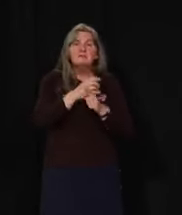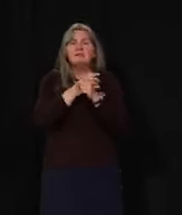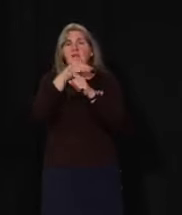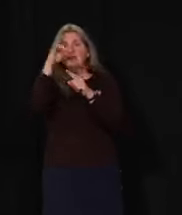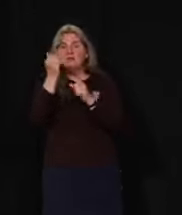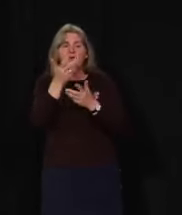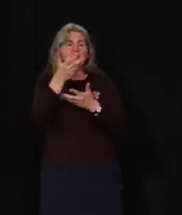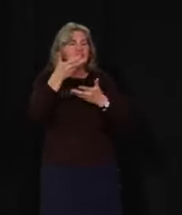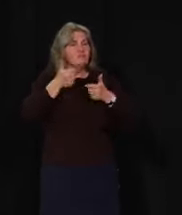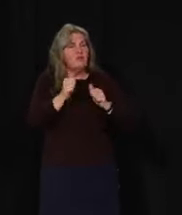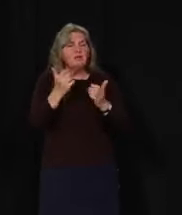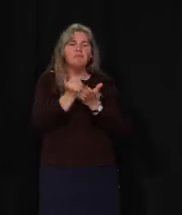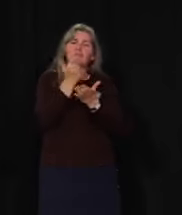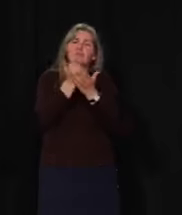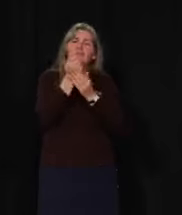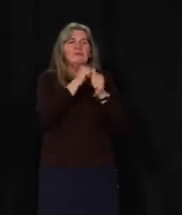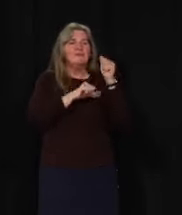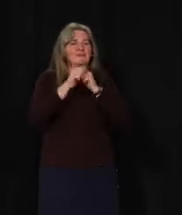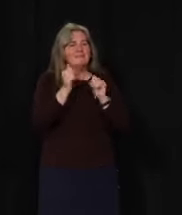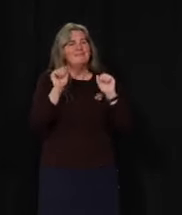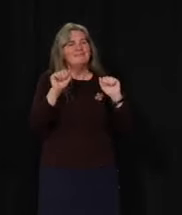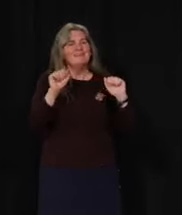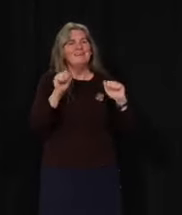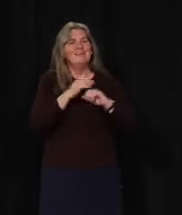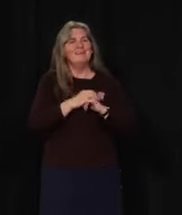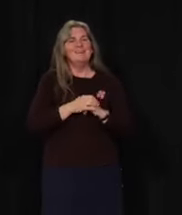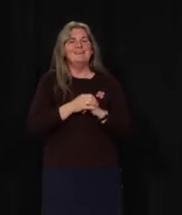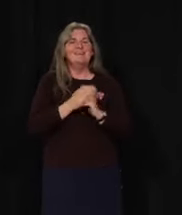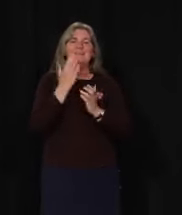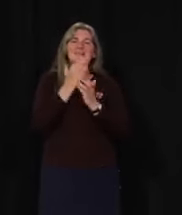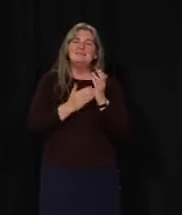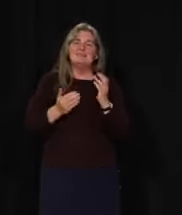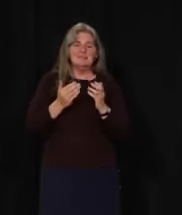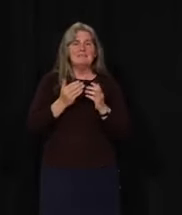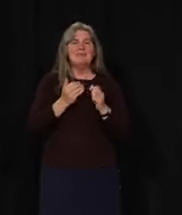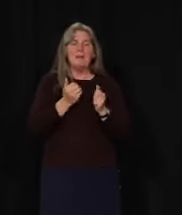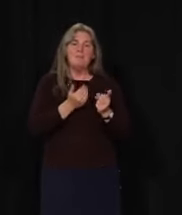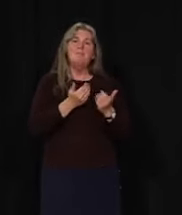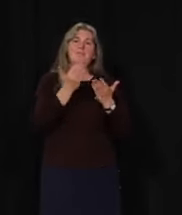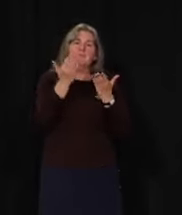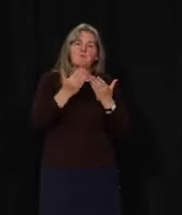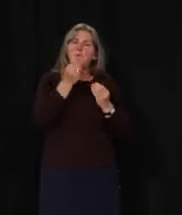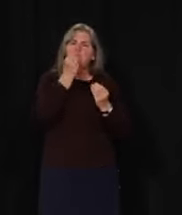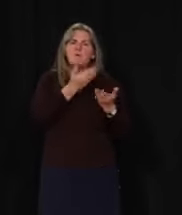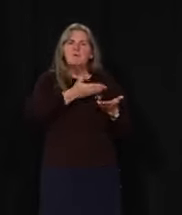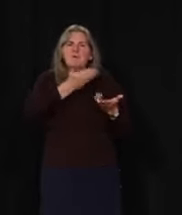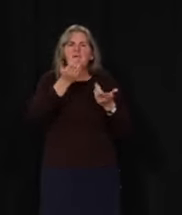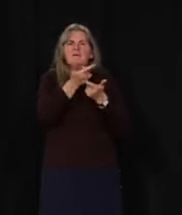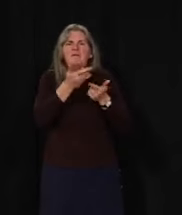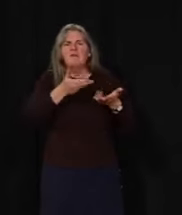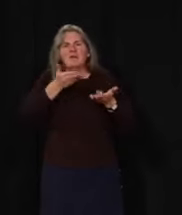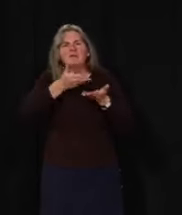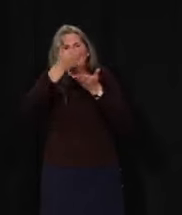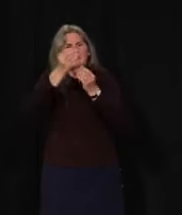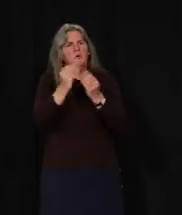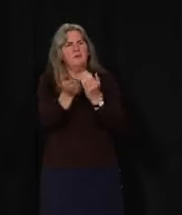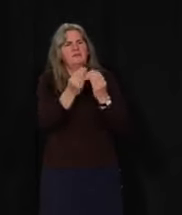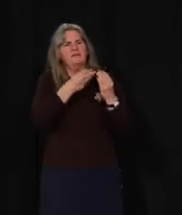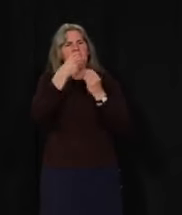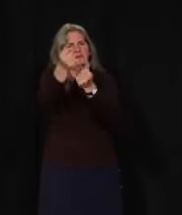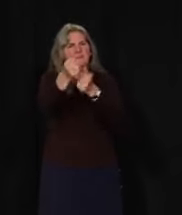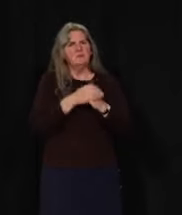family will have a chance to do that. Formal or informal supply lines will be easier to maintain. This BC